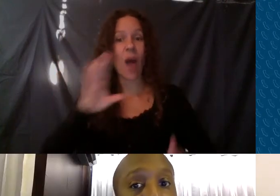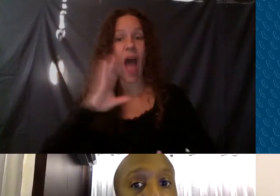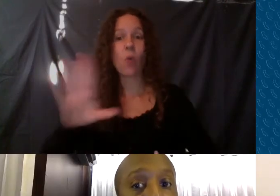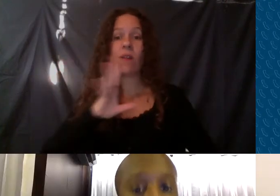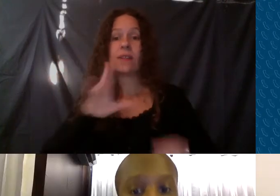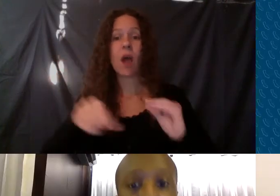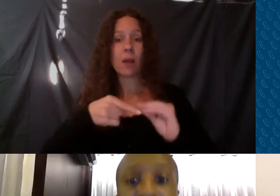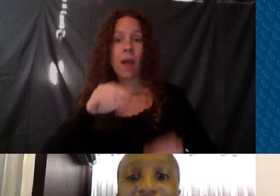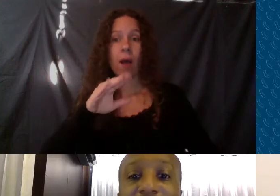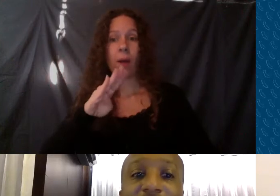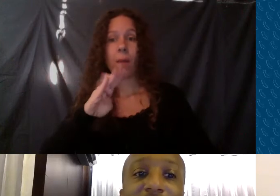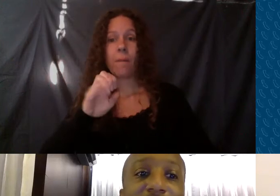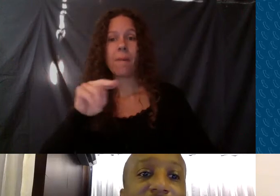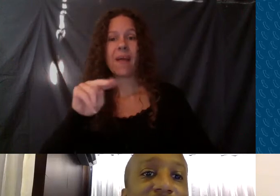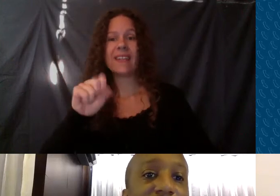work. Yes, we can.